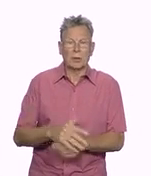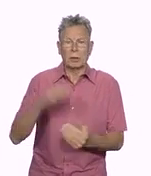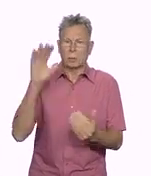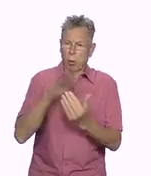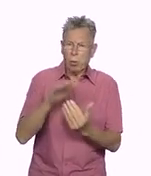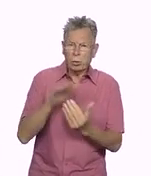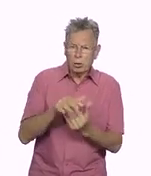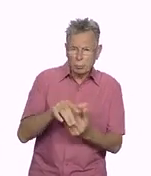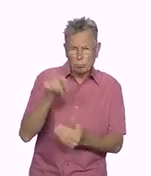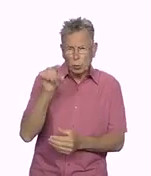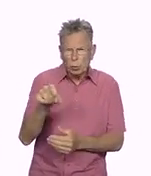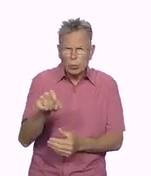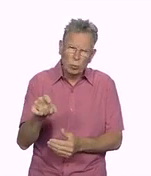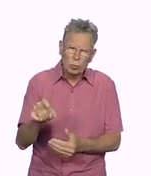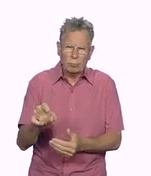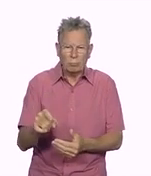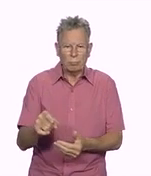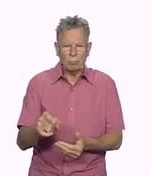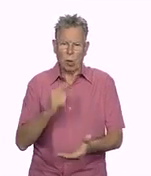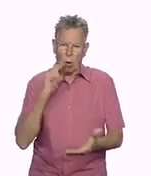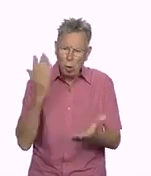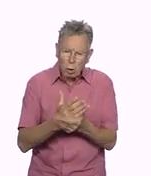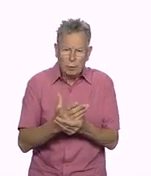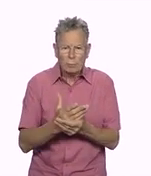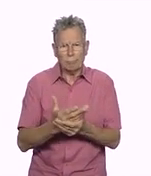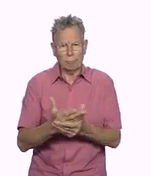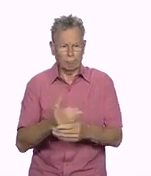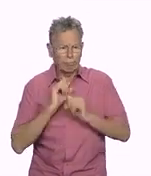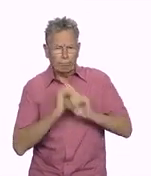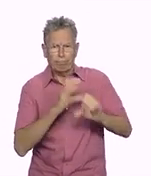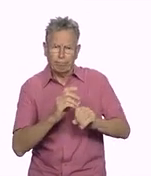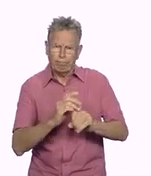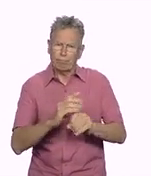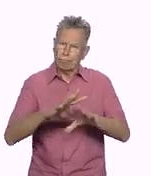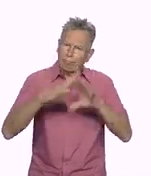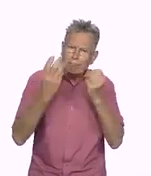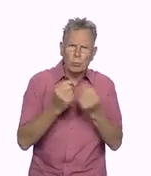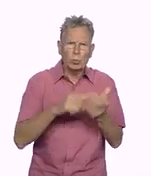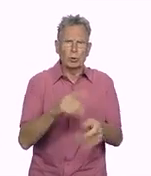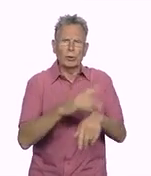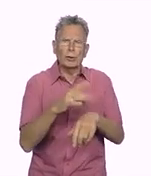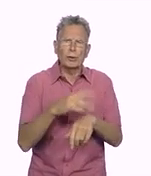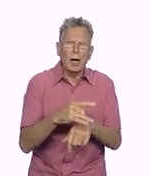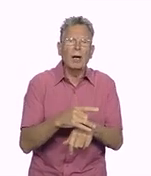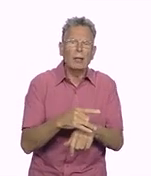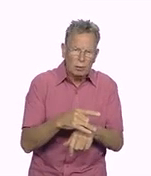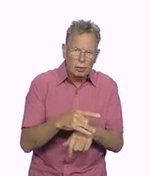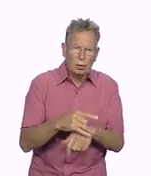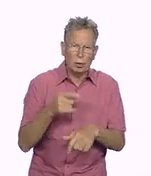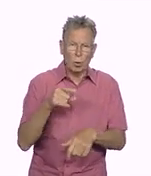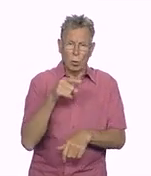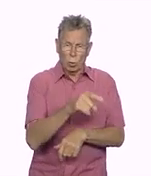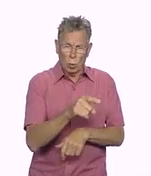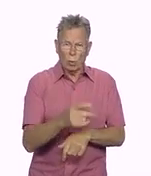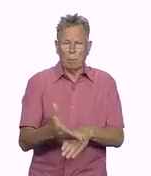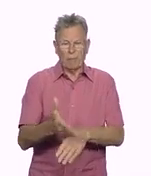It is important to be as frank and open as you can. You may find it helpful to make some notes beforehand to take with